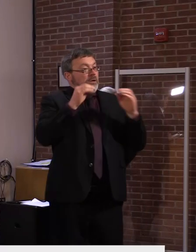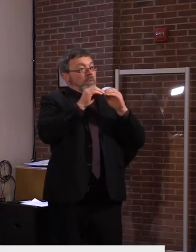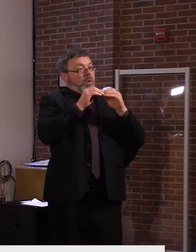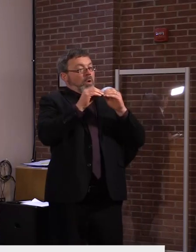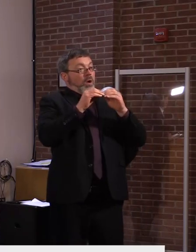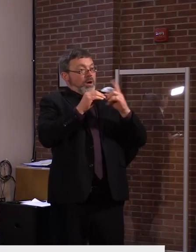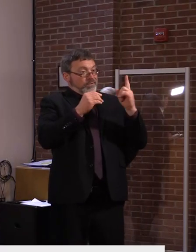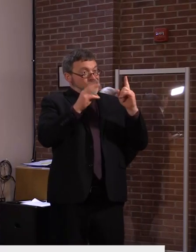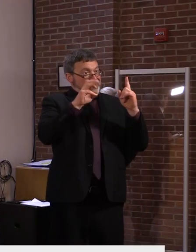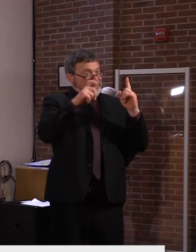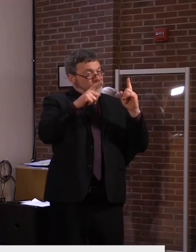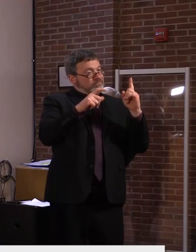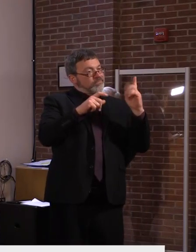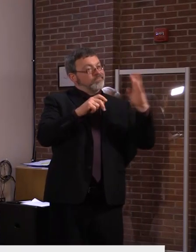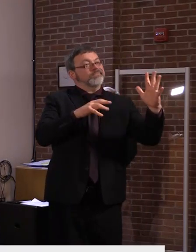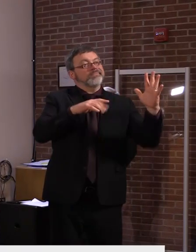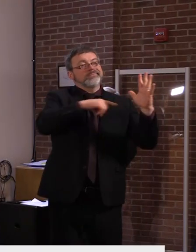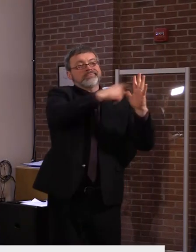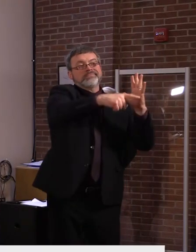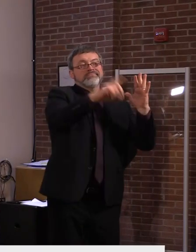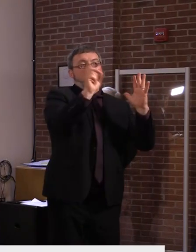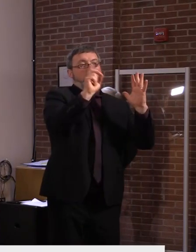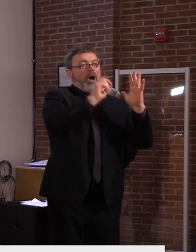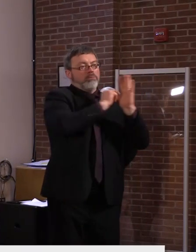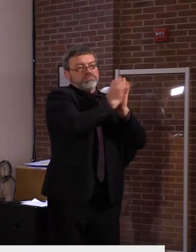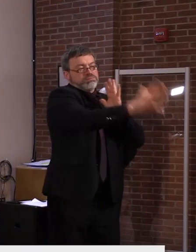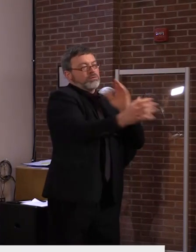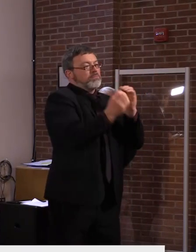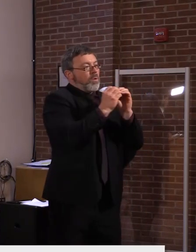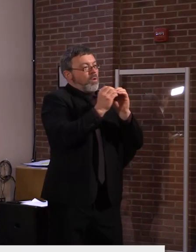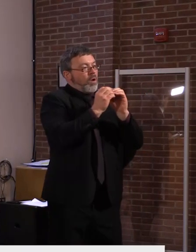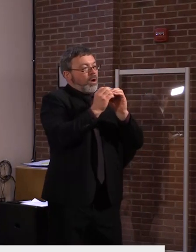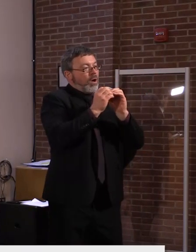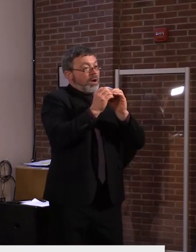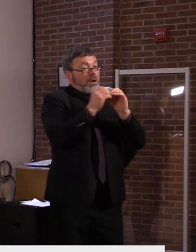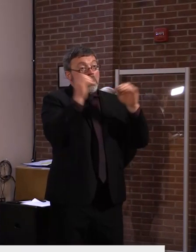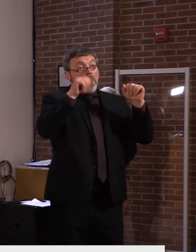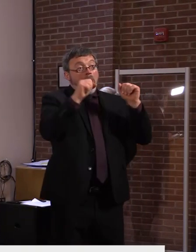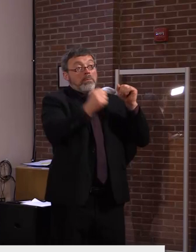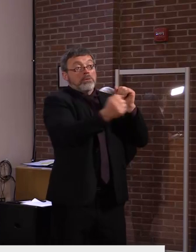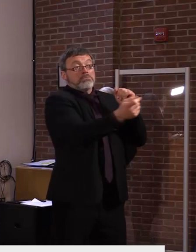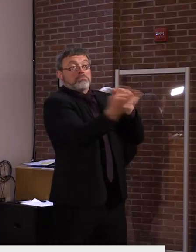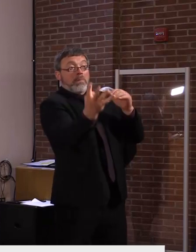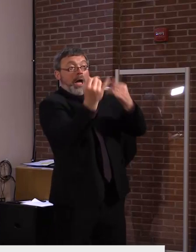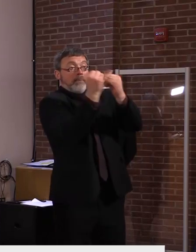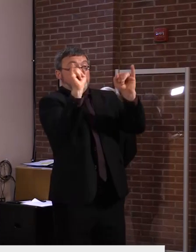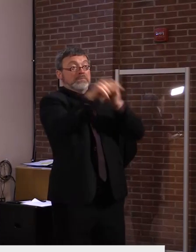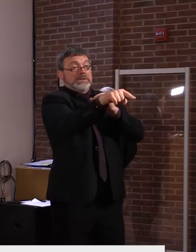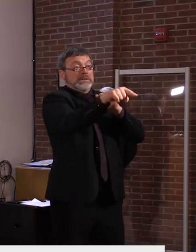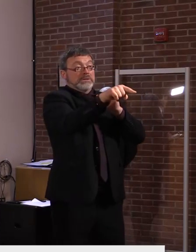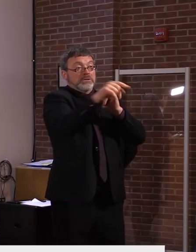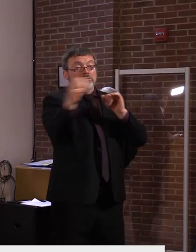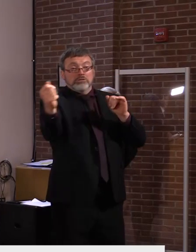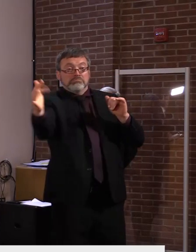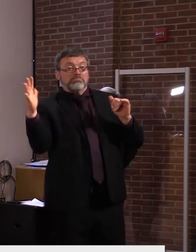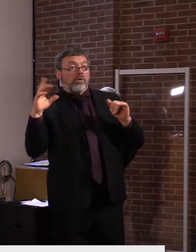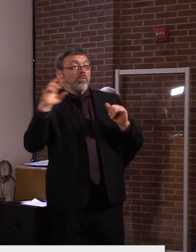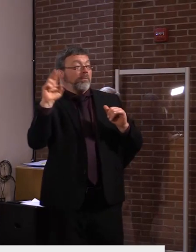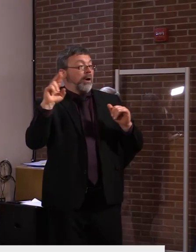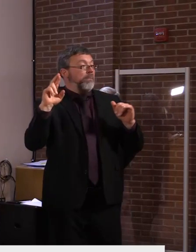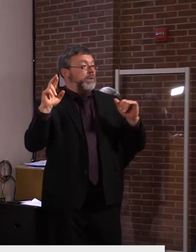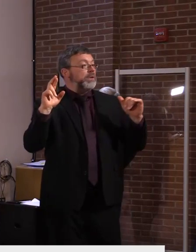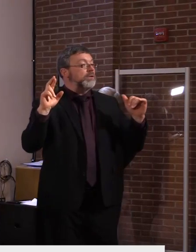as well stepping up. We might even see an independent, maybe a moderate centrist business person, who